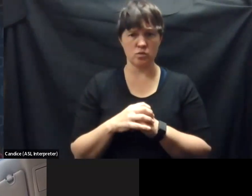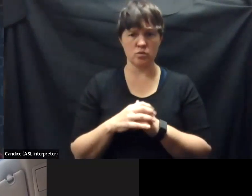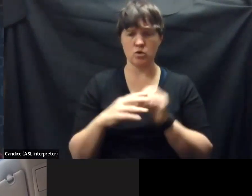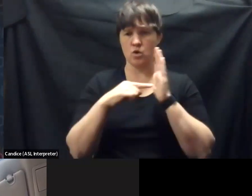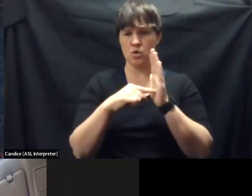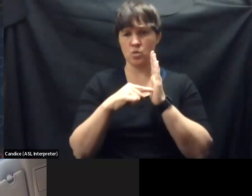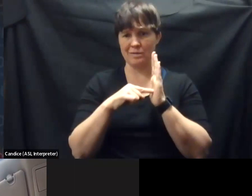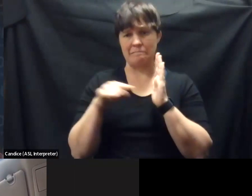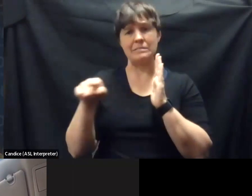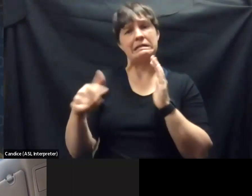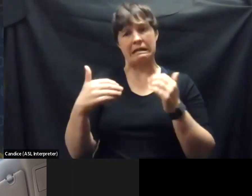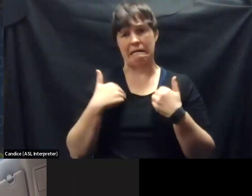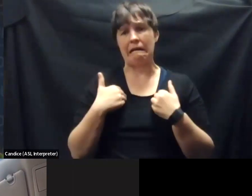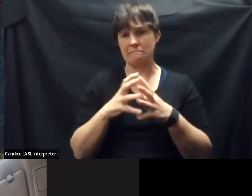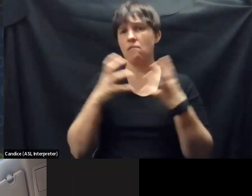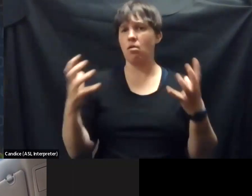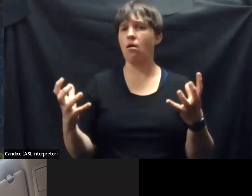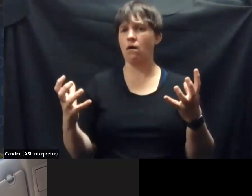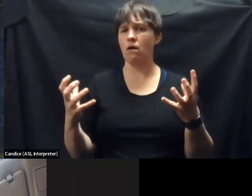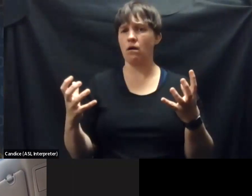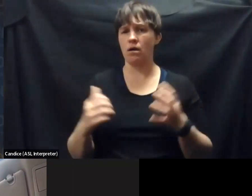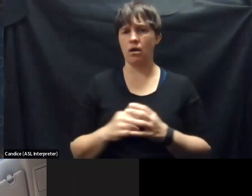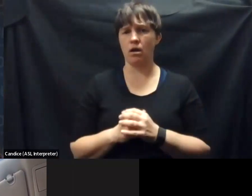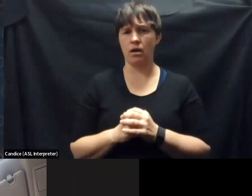Representative Grassley has a lot.